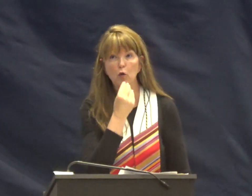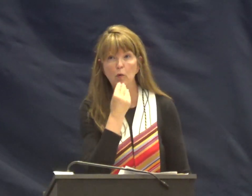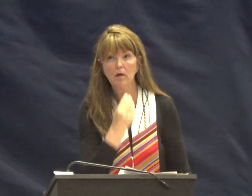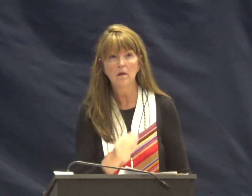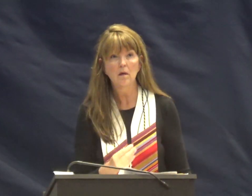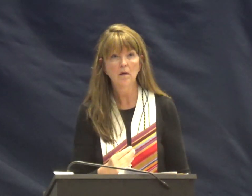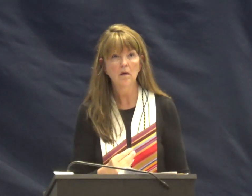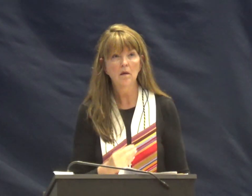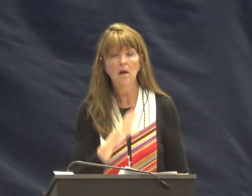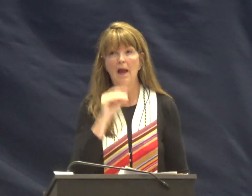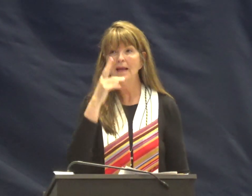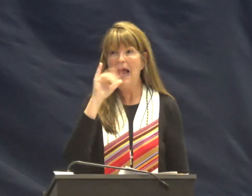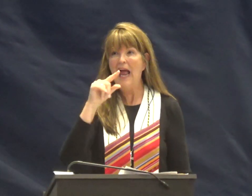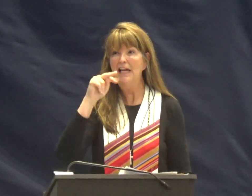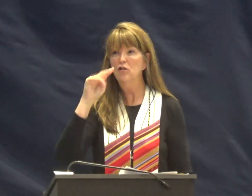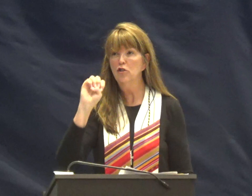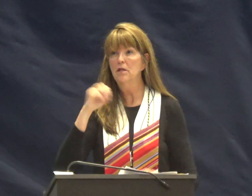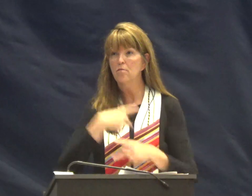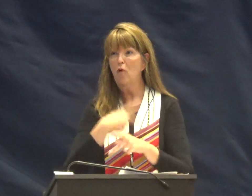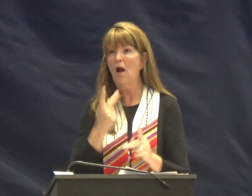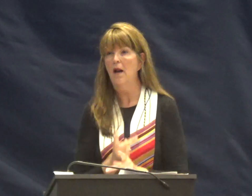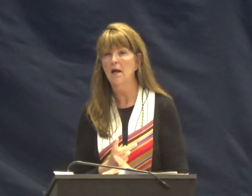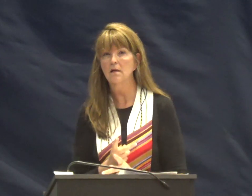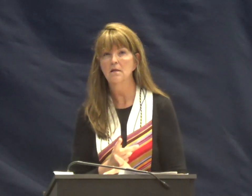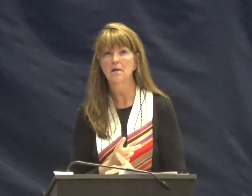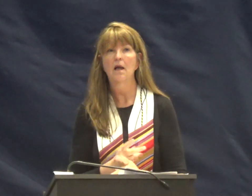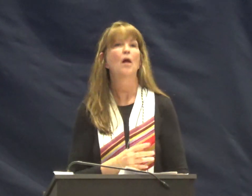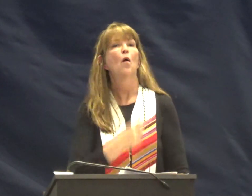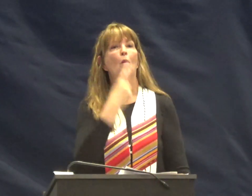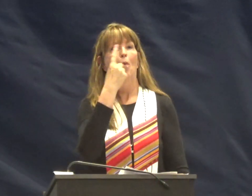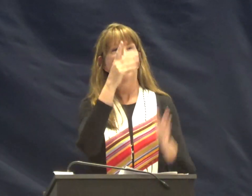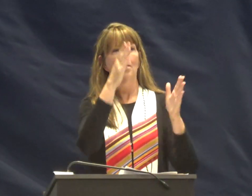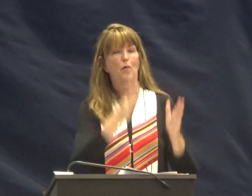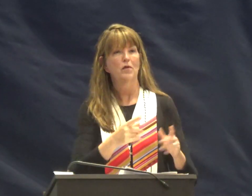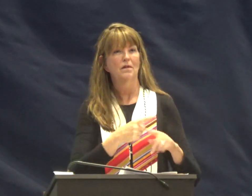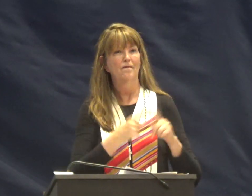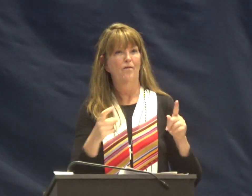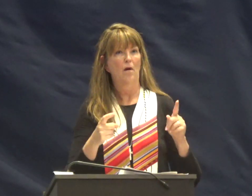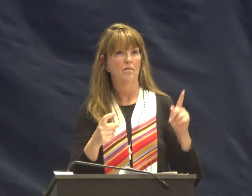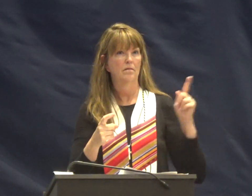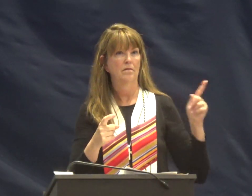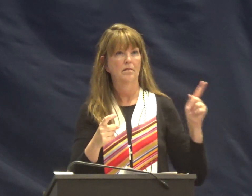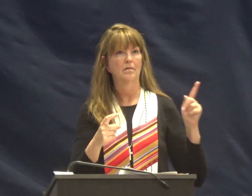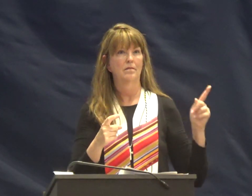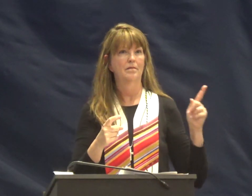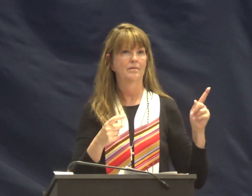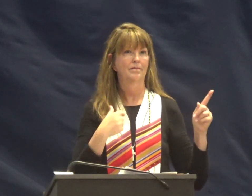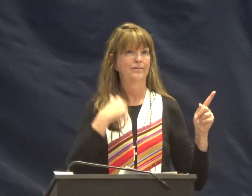everyone deserves to have food and hygiene products. Then one person